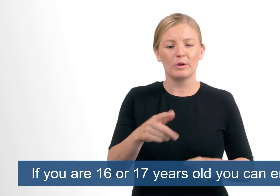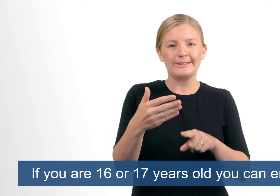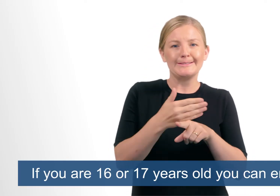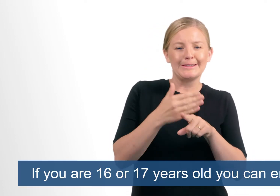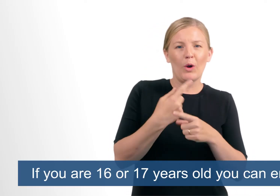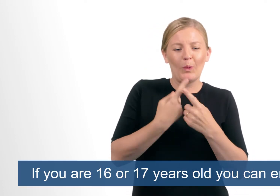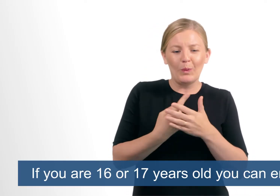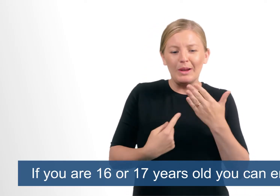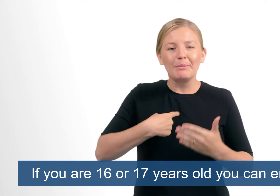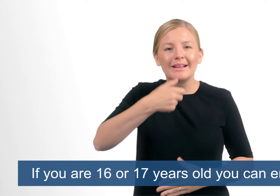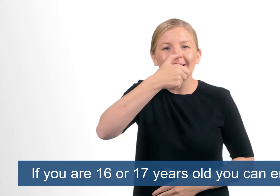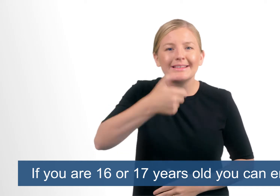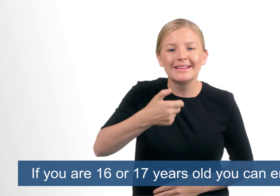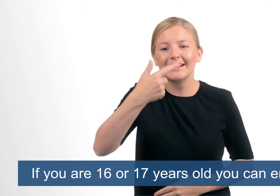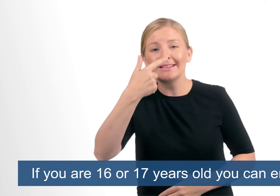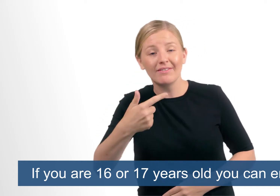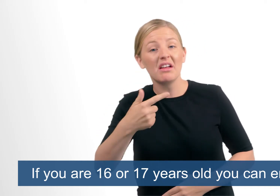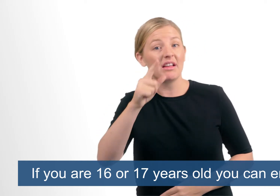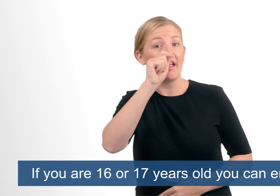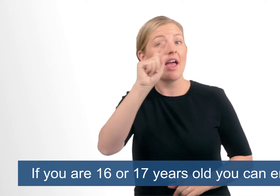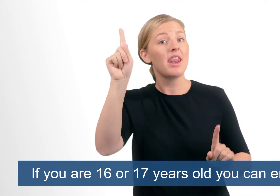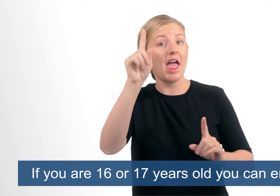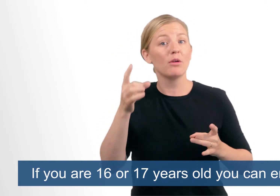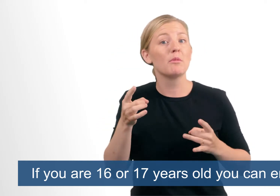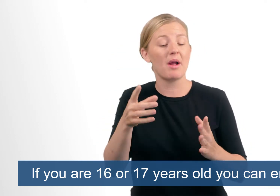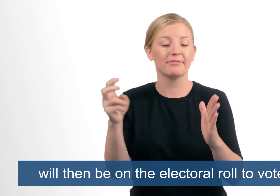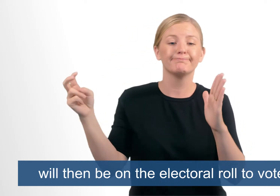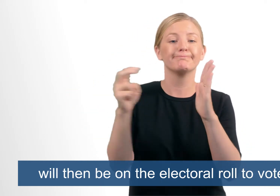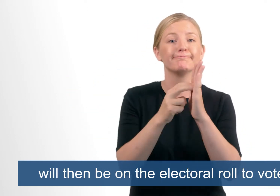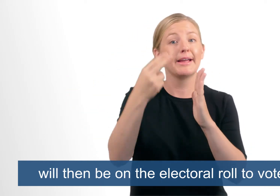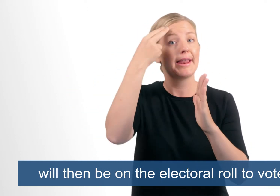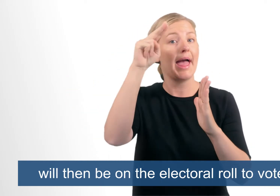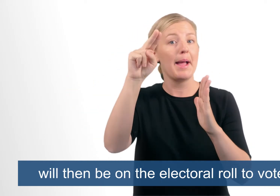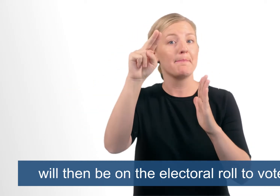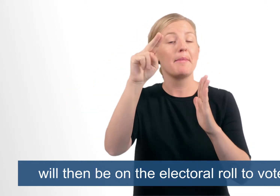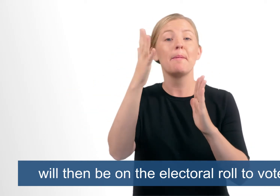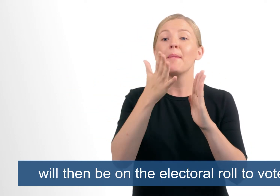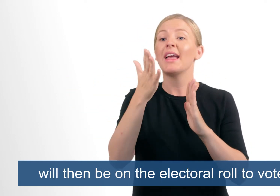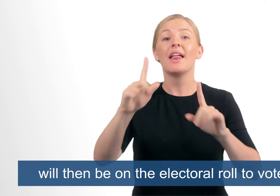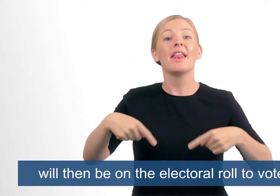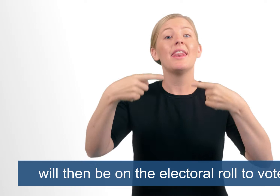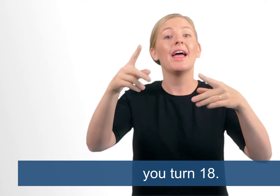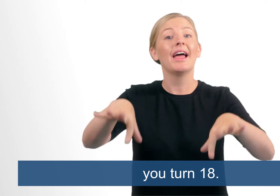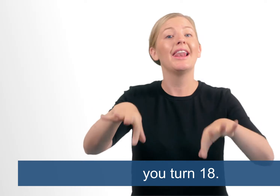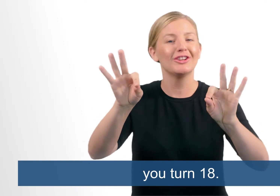If you are 16 or 17 years old, you can enrol and will then be on the electoral roll to vote when you turn